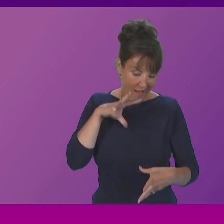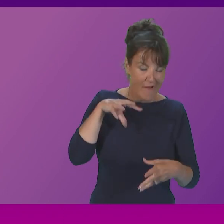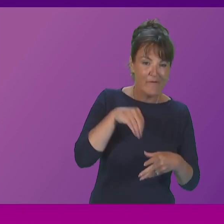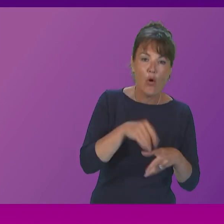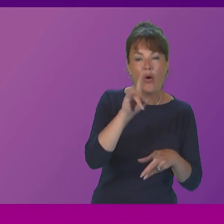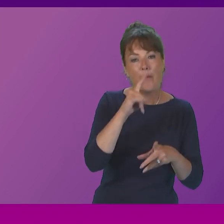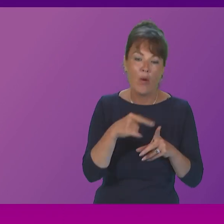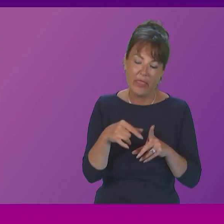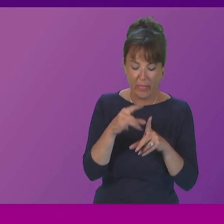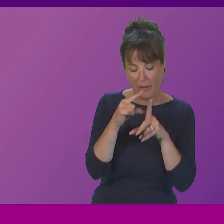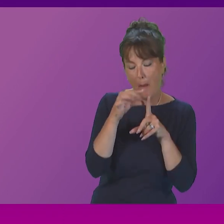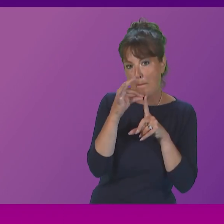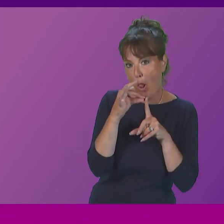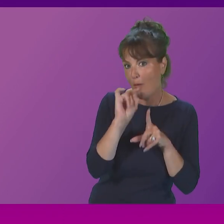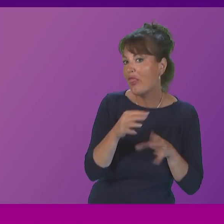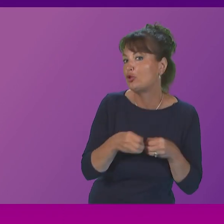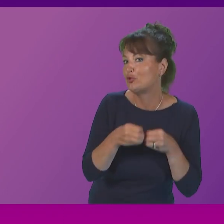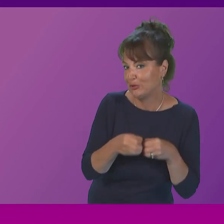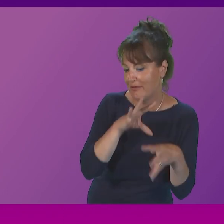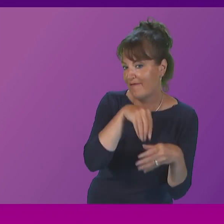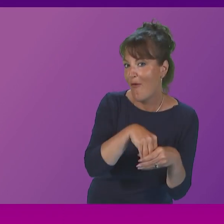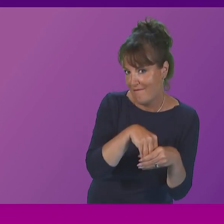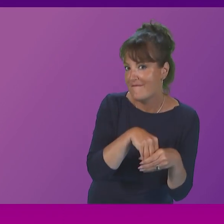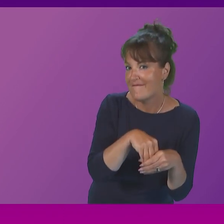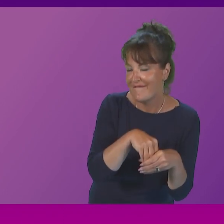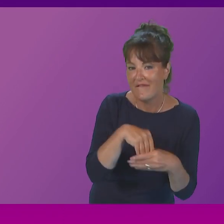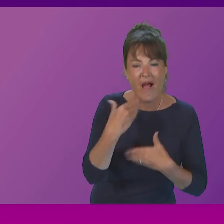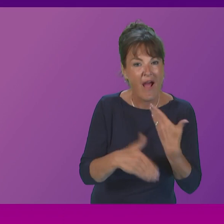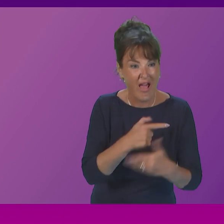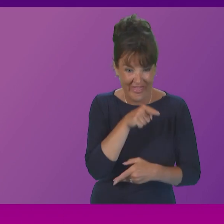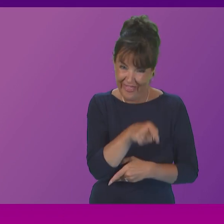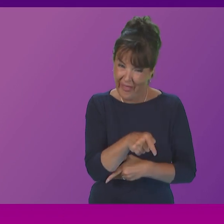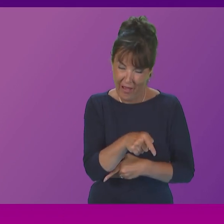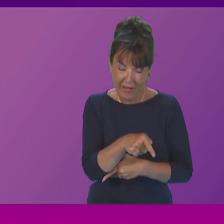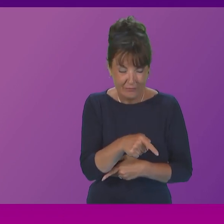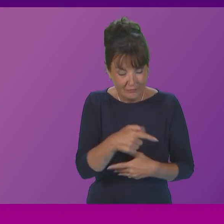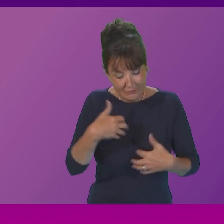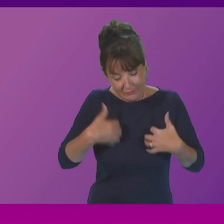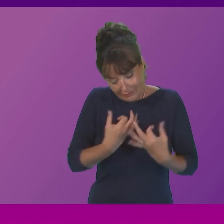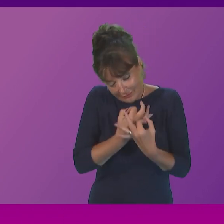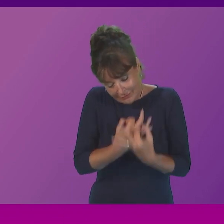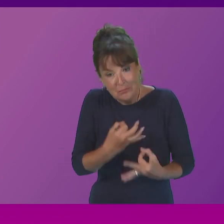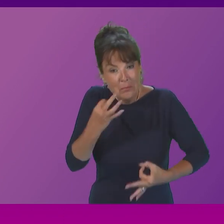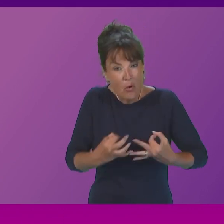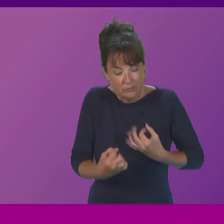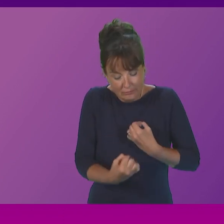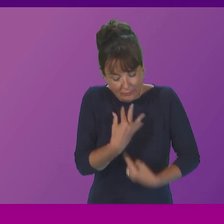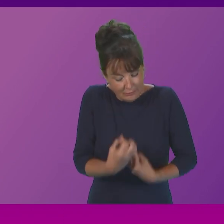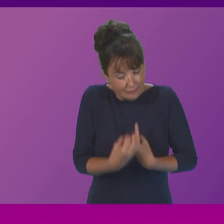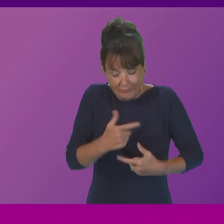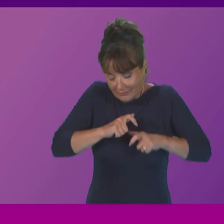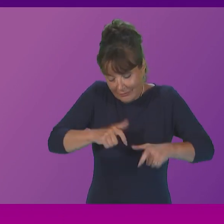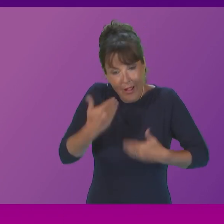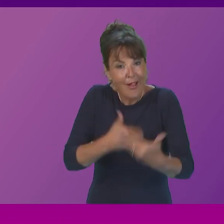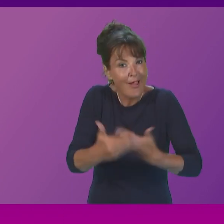capital P, I guess, as a student. And that, you know, that has driven my passion for politics ever since. And I overwhelmingly